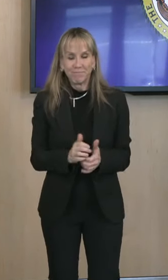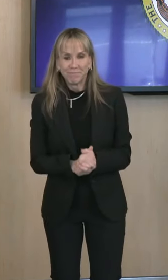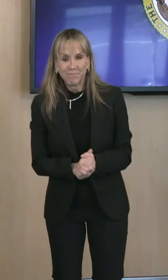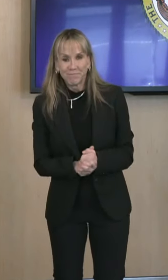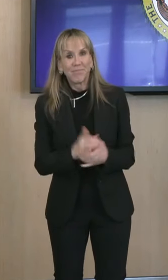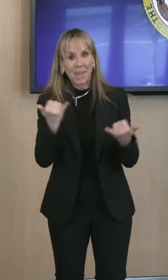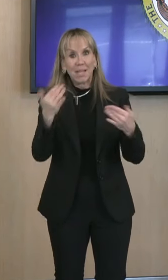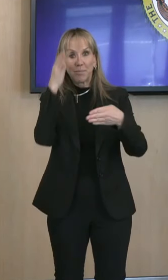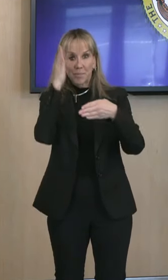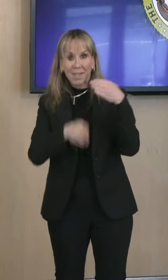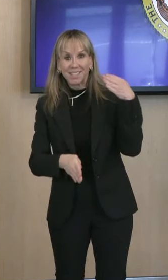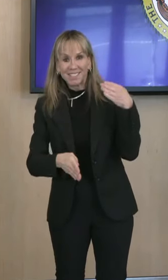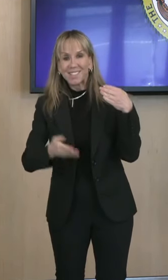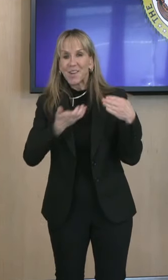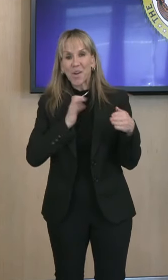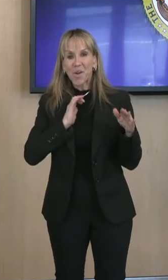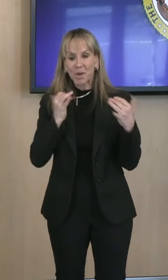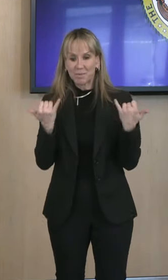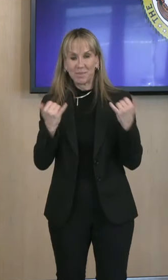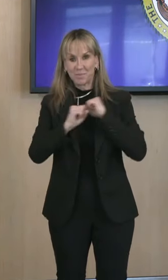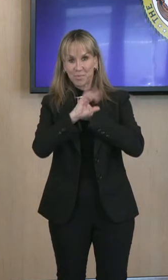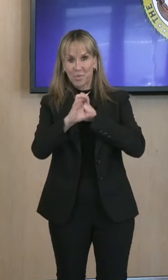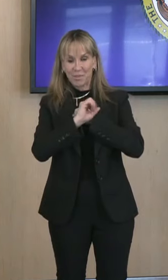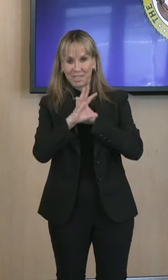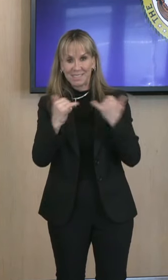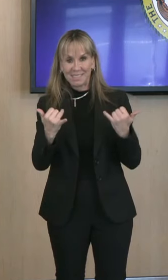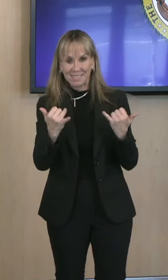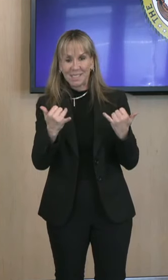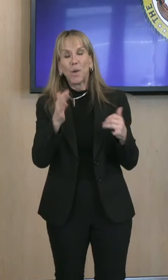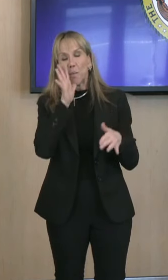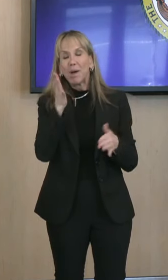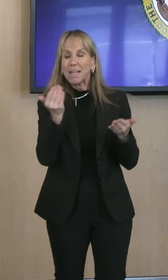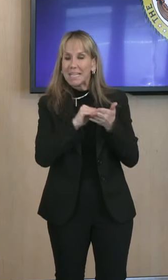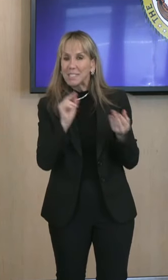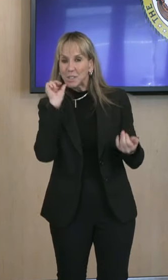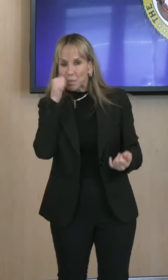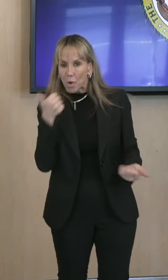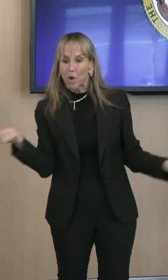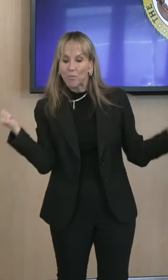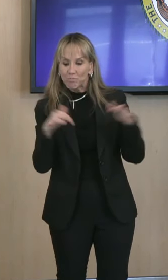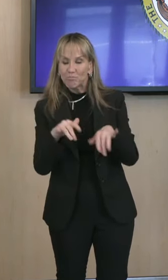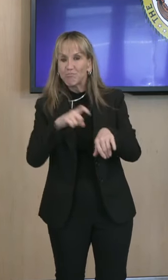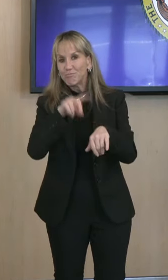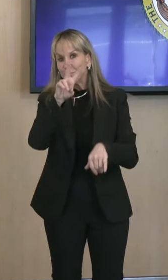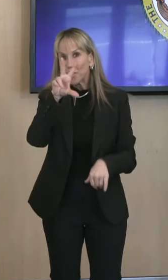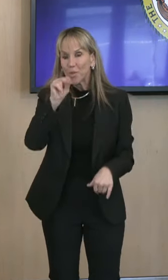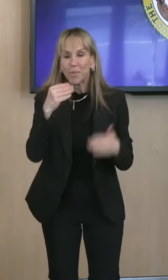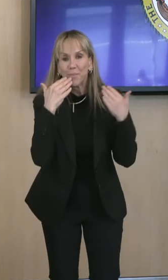That concludes our media briefing for today. We'll be back tomorrow at 2:30.